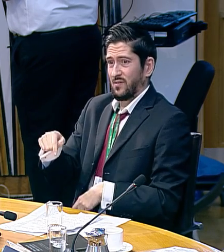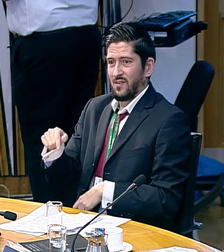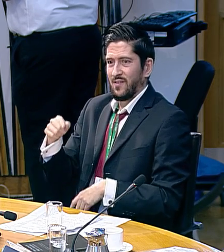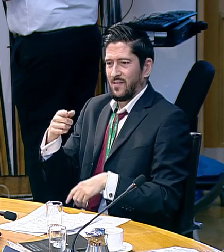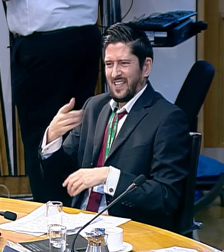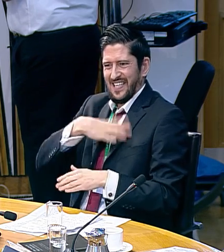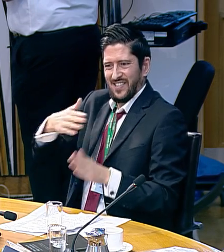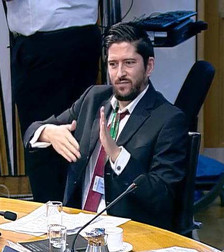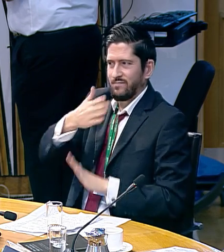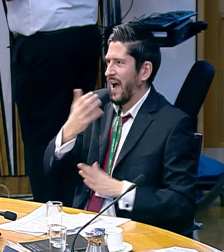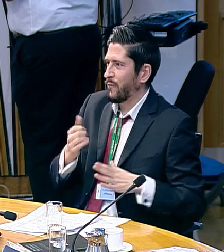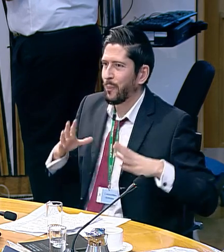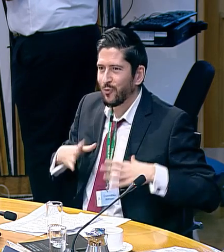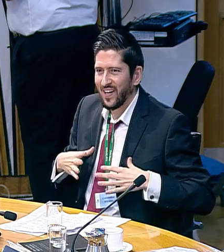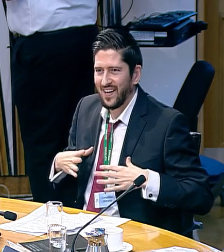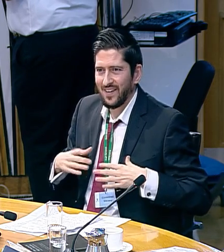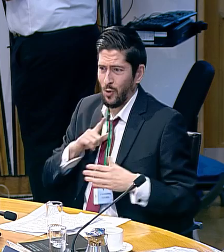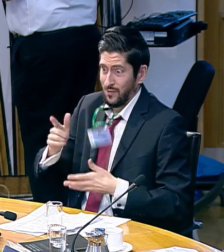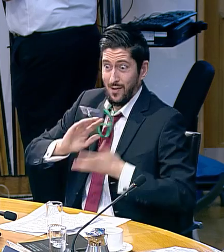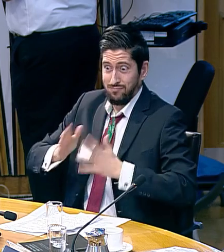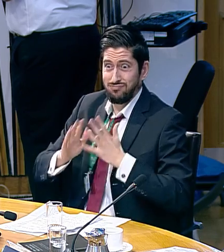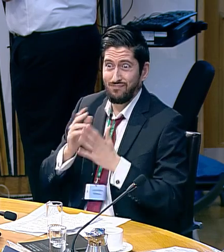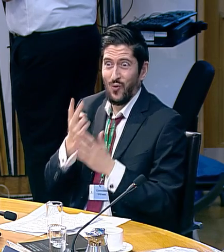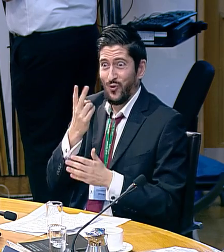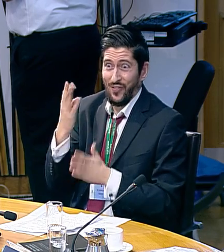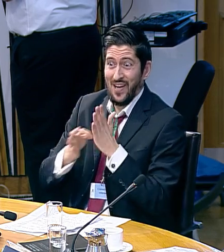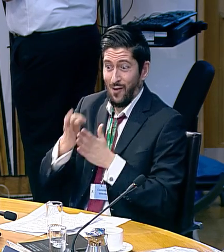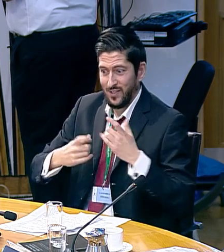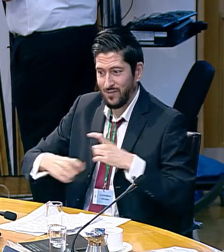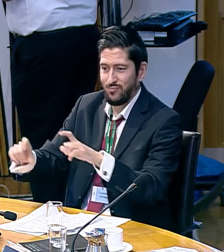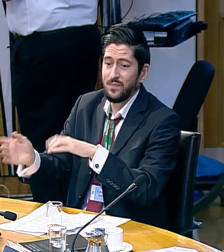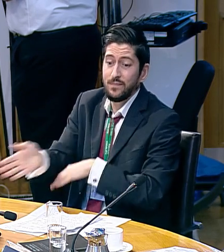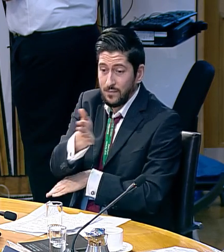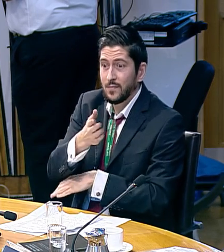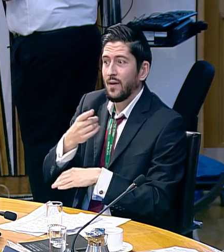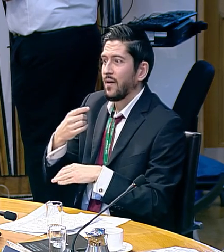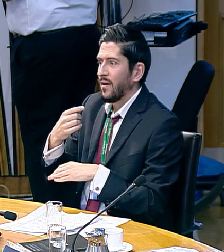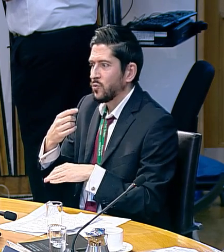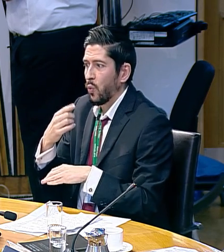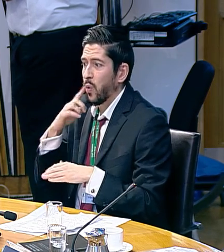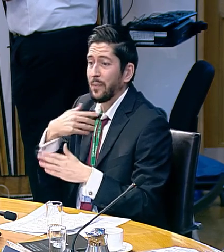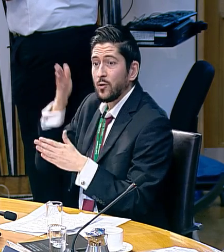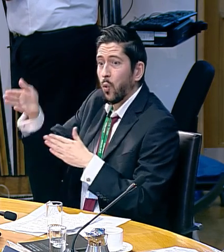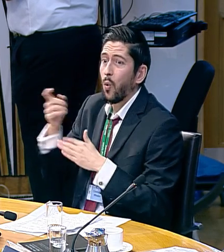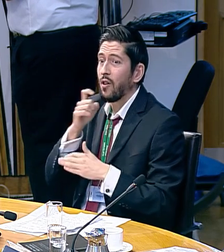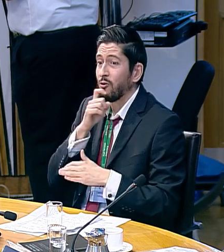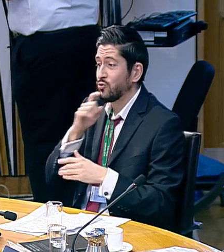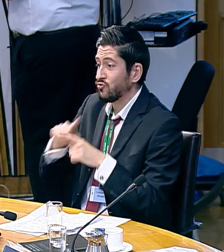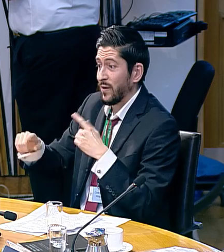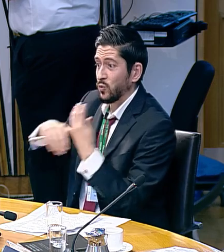other students with only one interpreter who needs to get away and get a break themselves after working for 3 hours, that can leave a deaf person